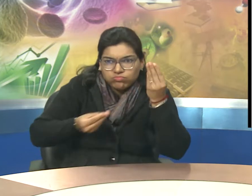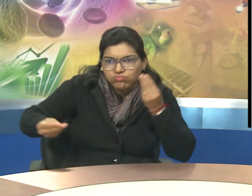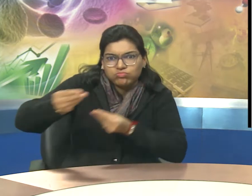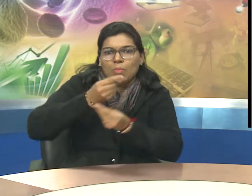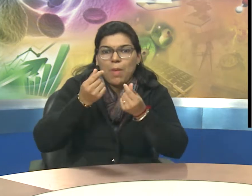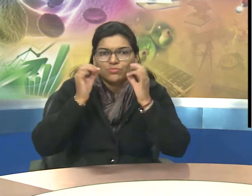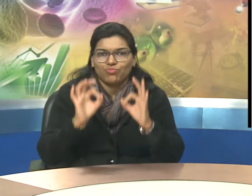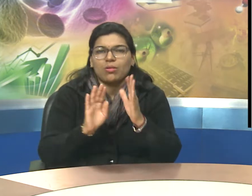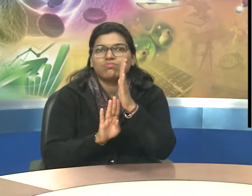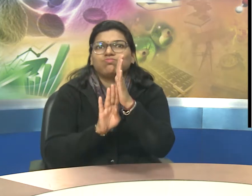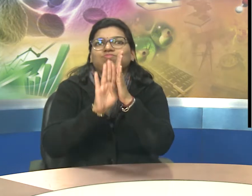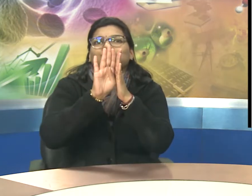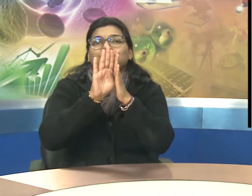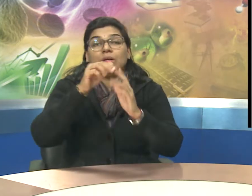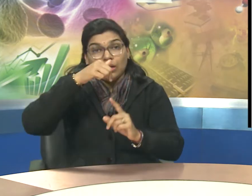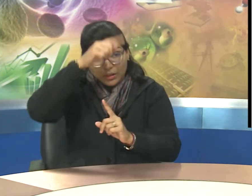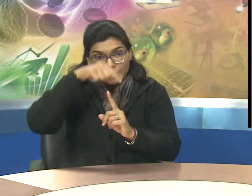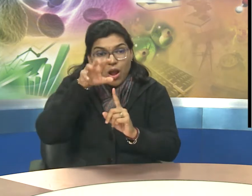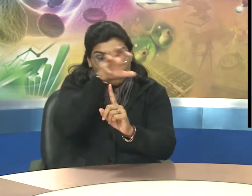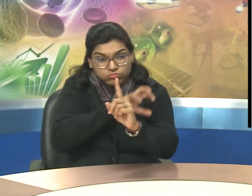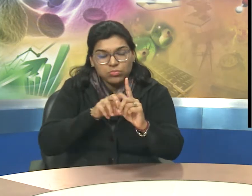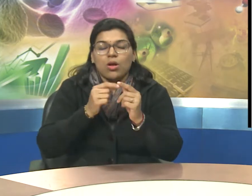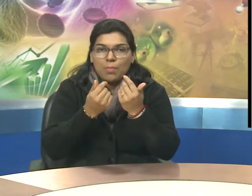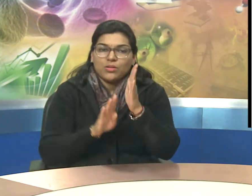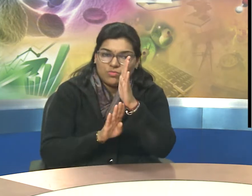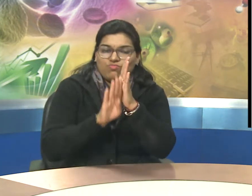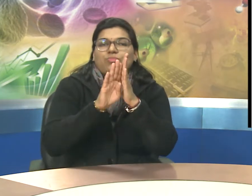we can say that it is the role of bank